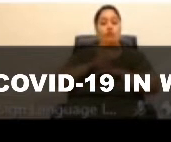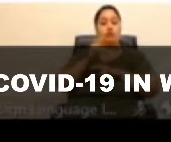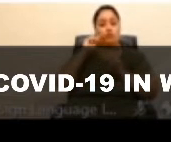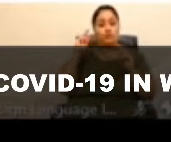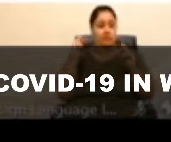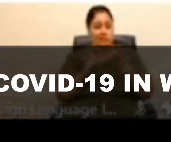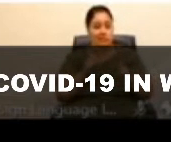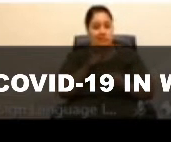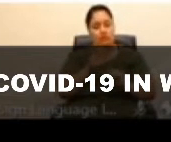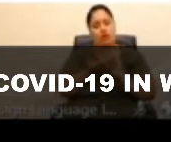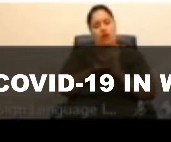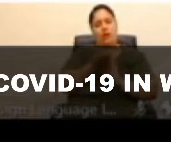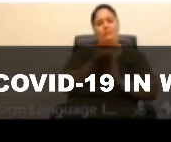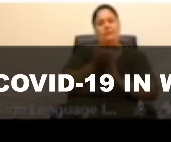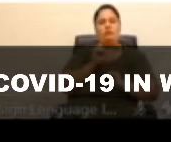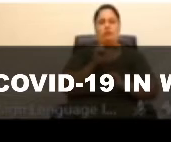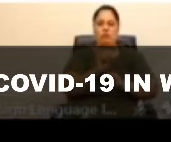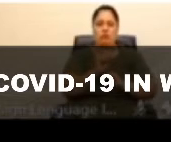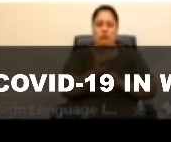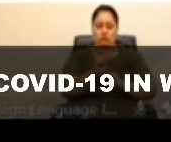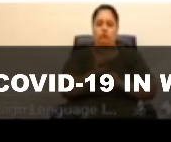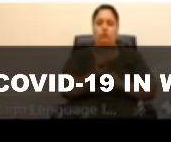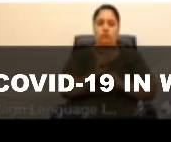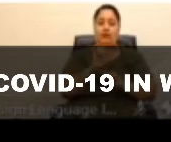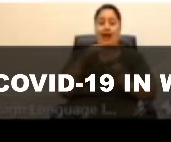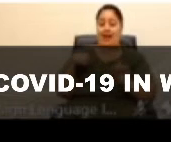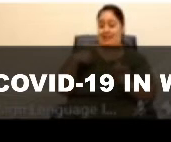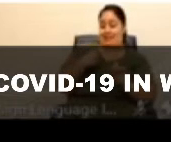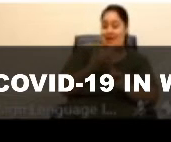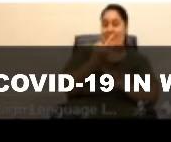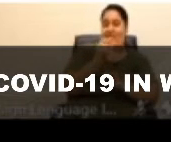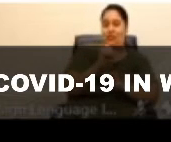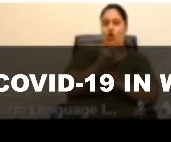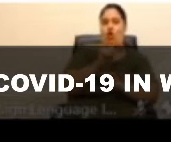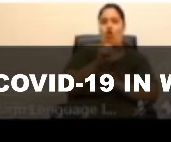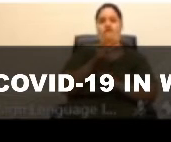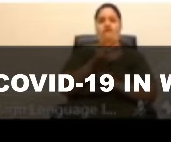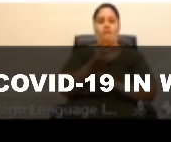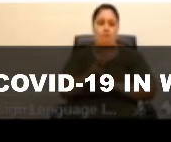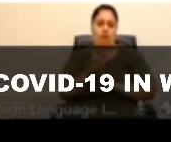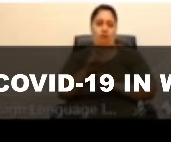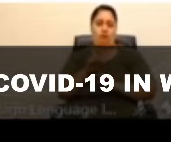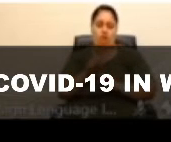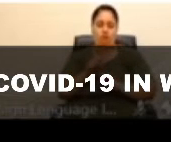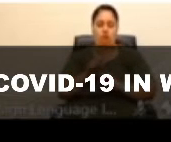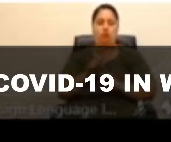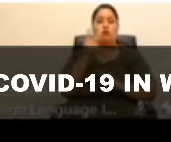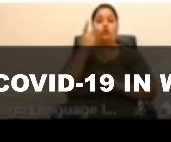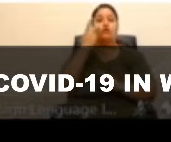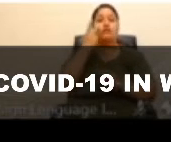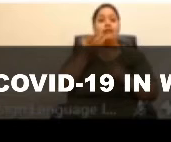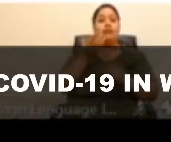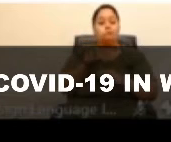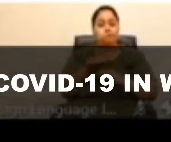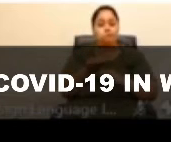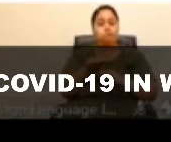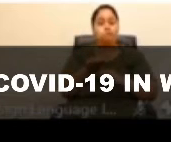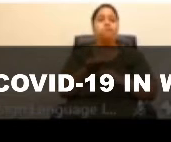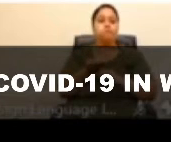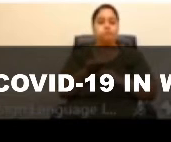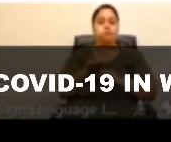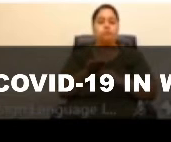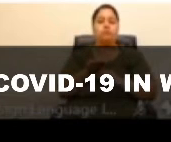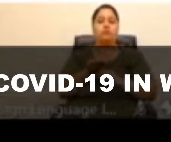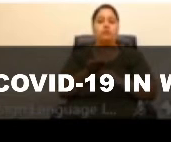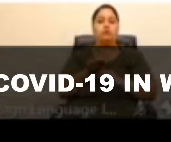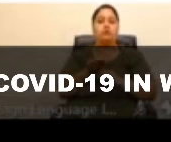an update right up until the 30th of November. And you will then see what we had towards